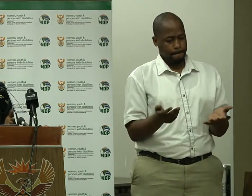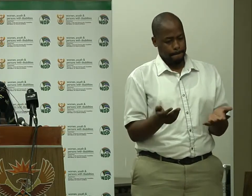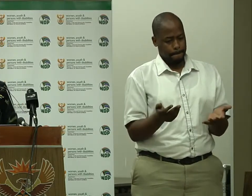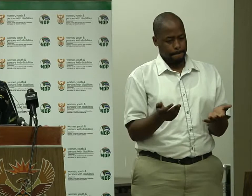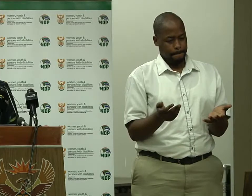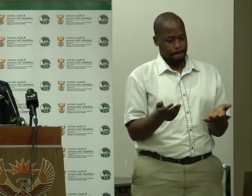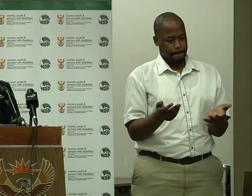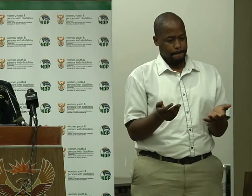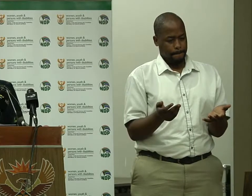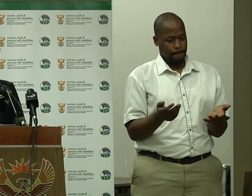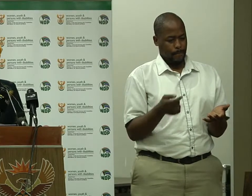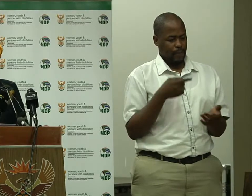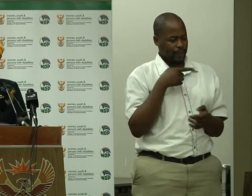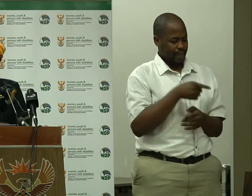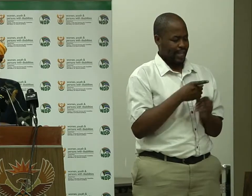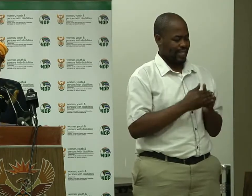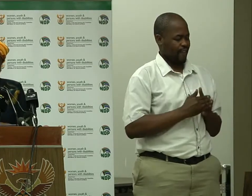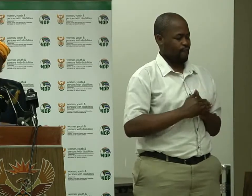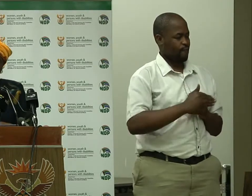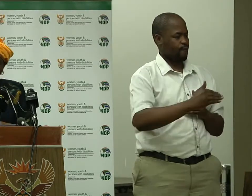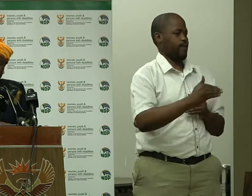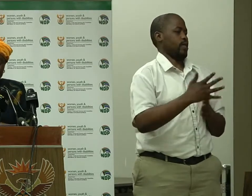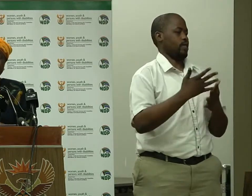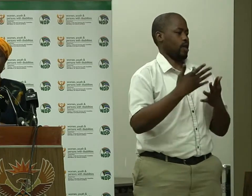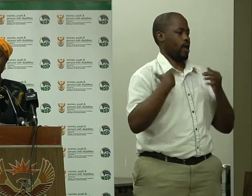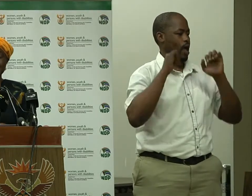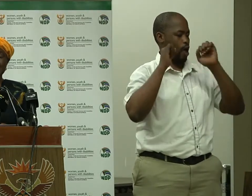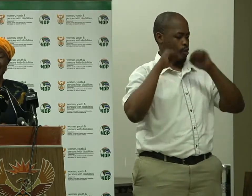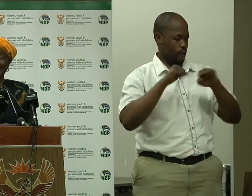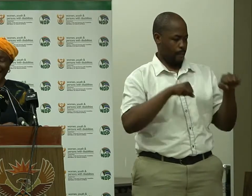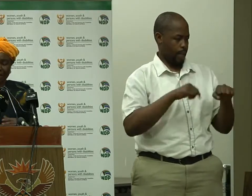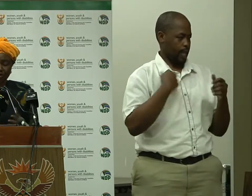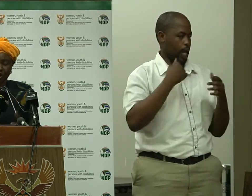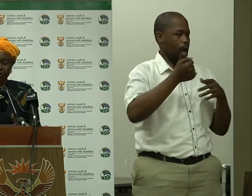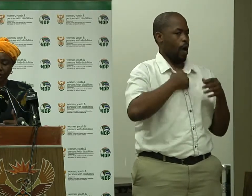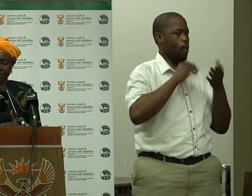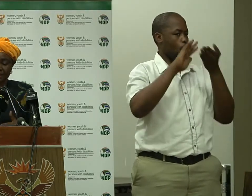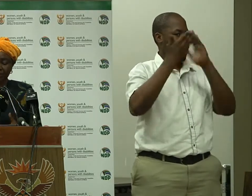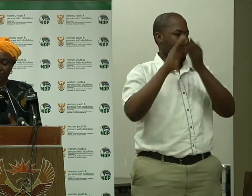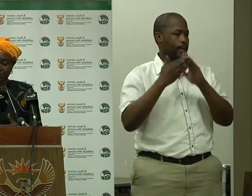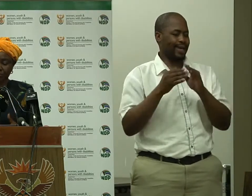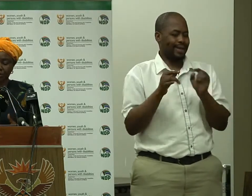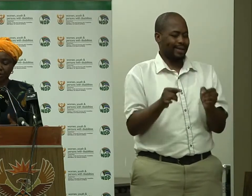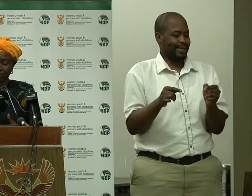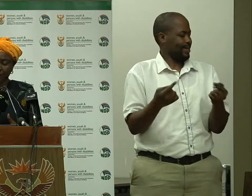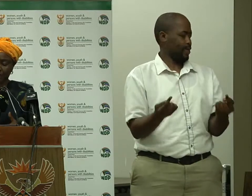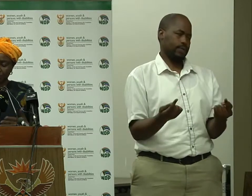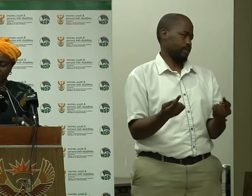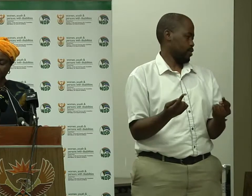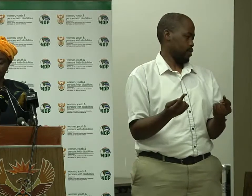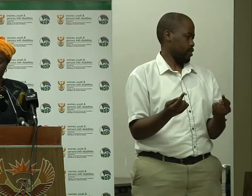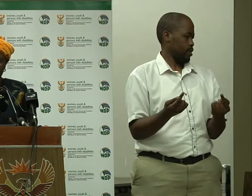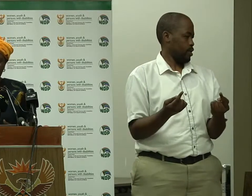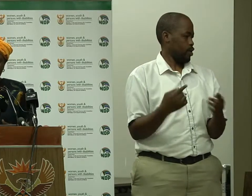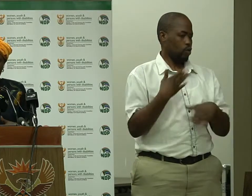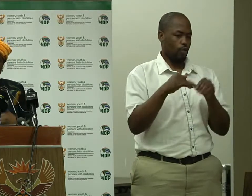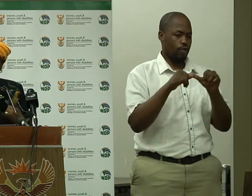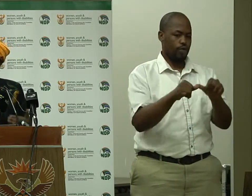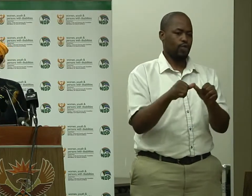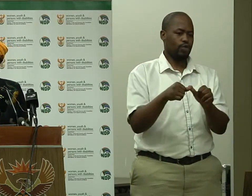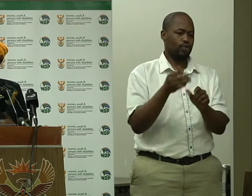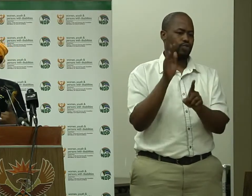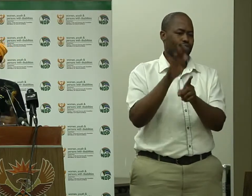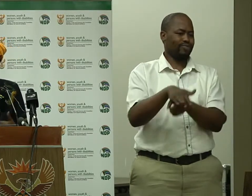This is a further commitment that our communities cannot continue to exclude